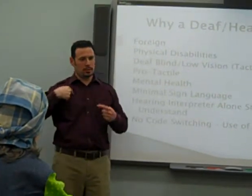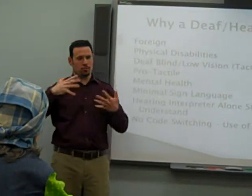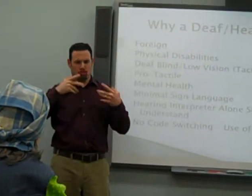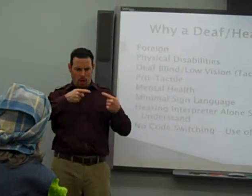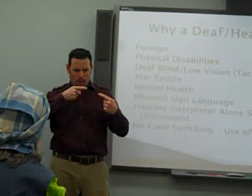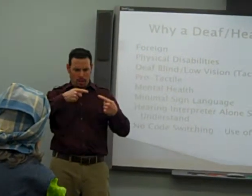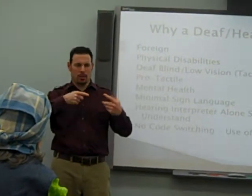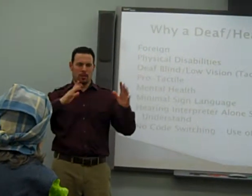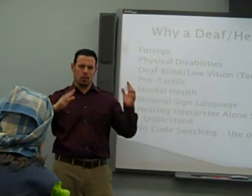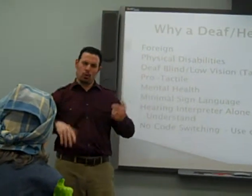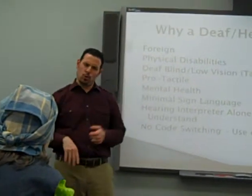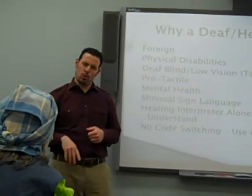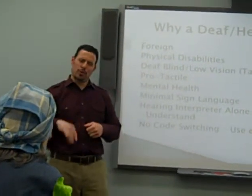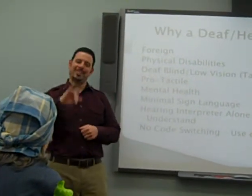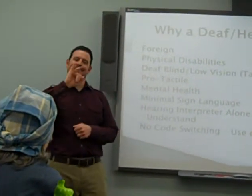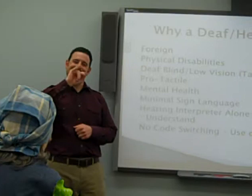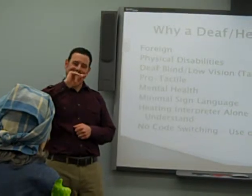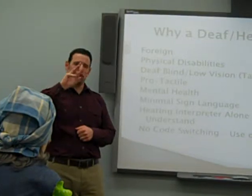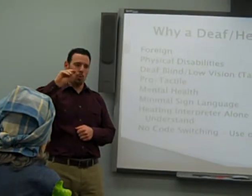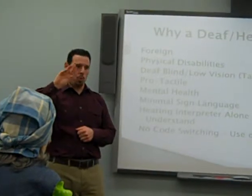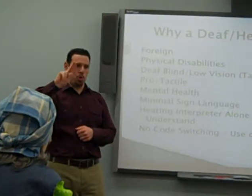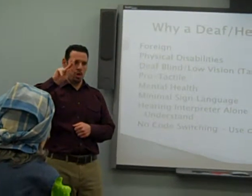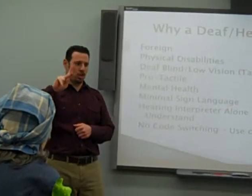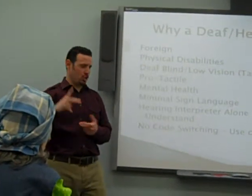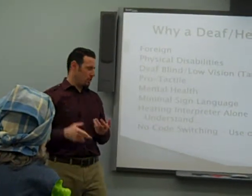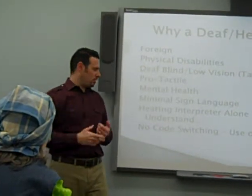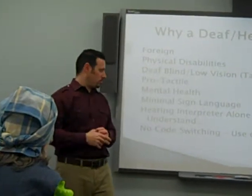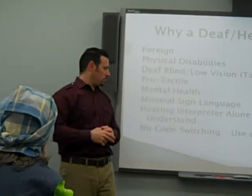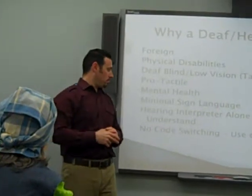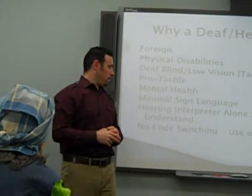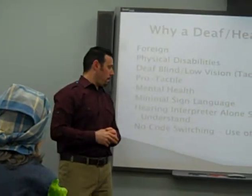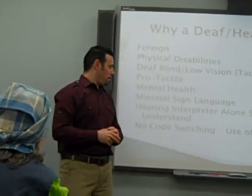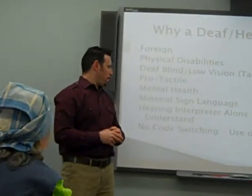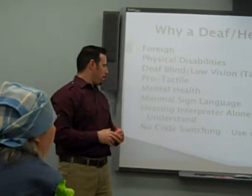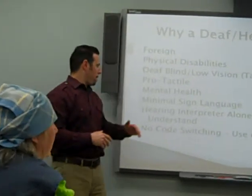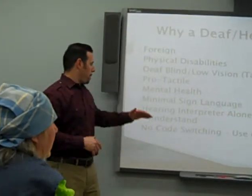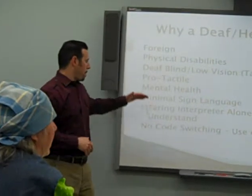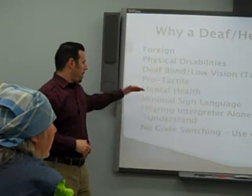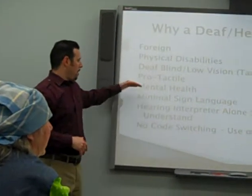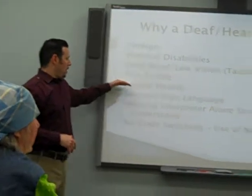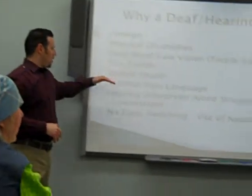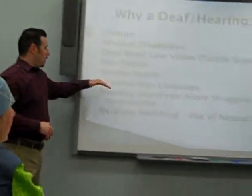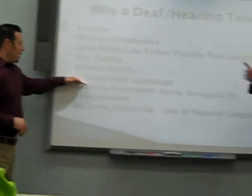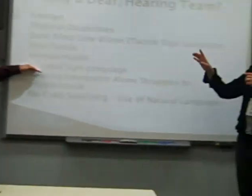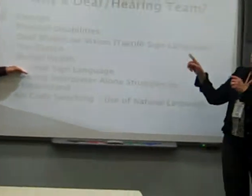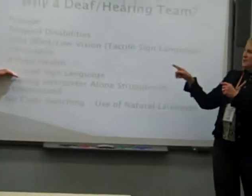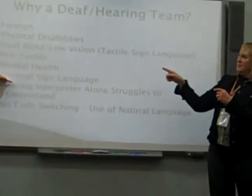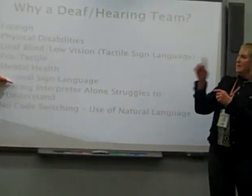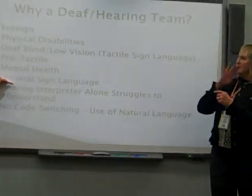so I think it's really difficult for the hearing interpreter to then pick up on that. So I think that's important to the guys.